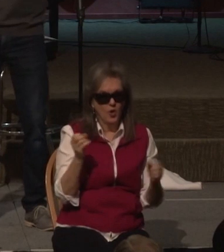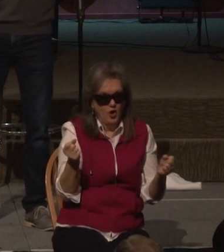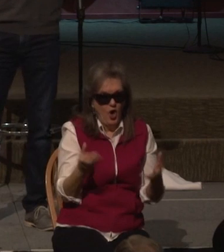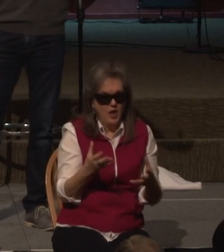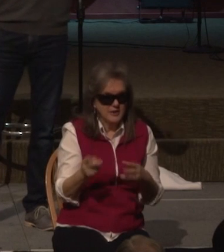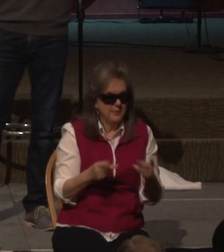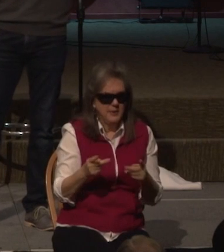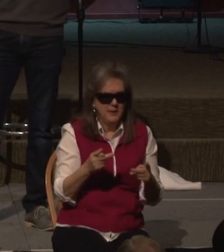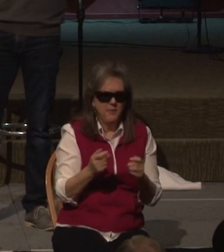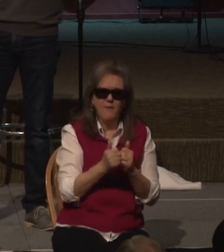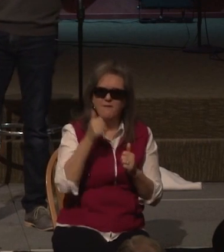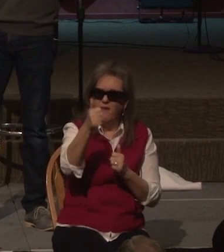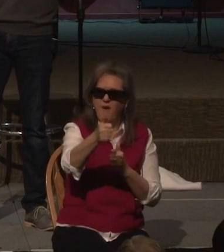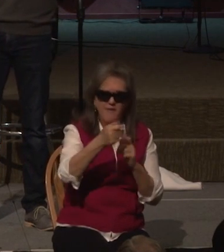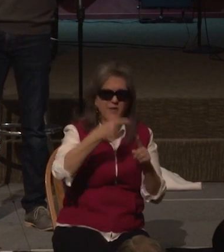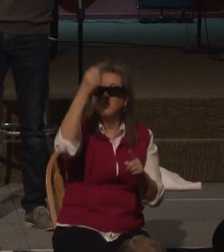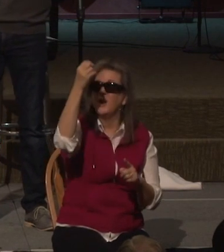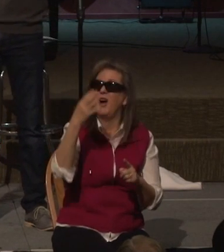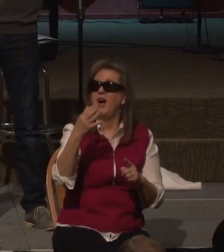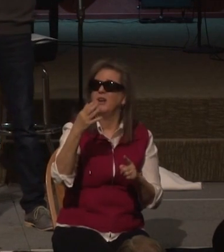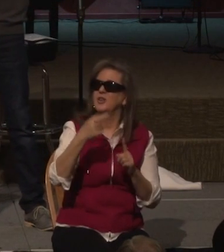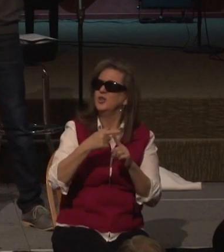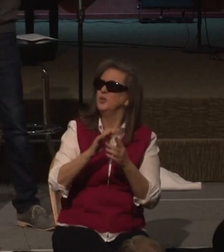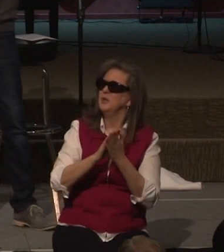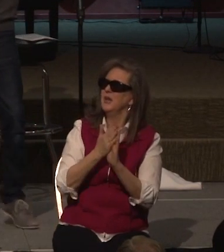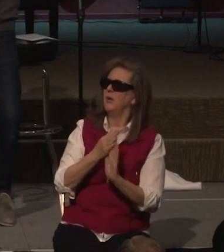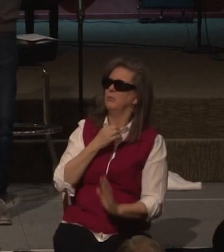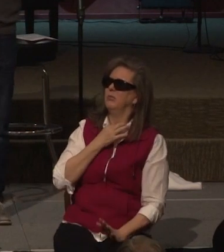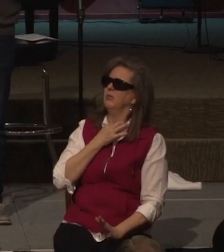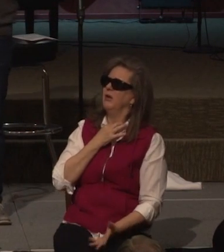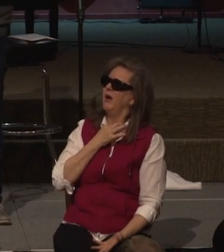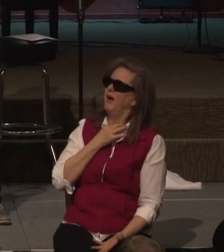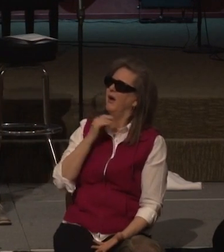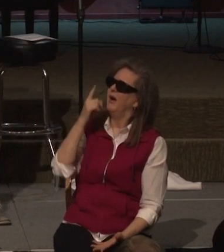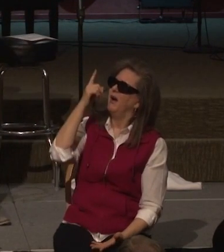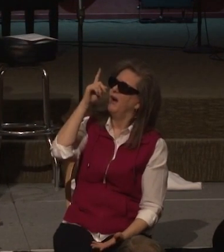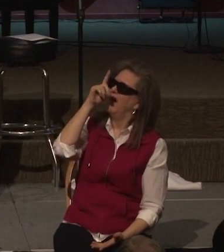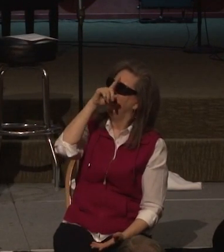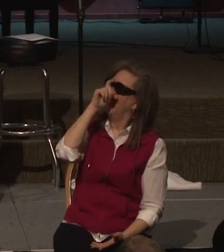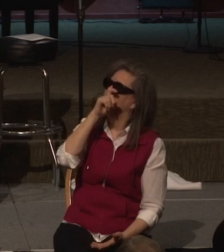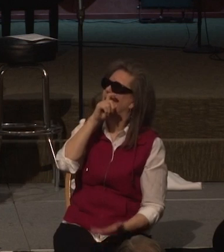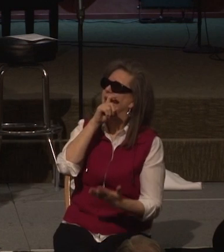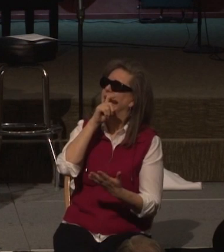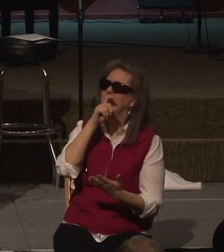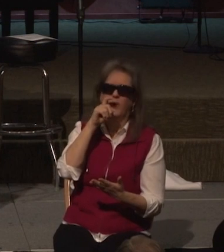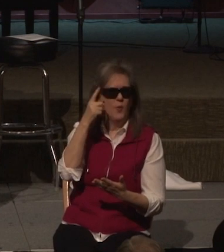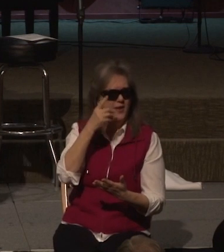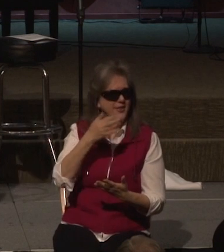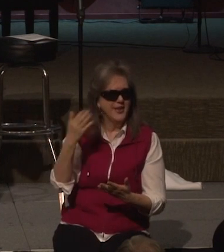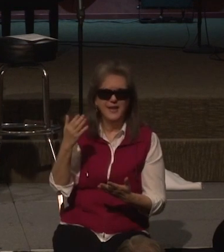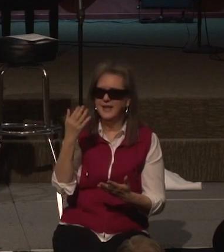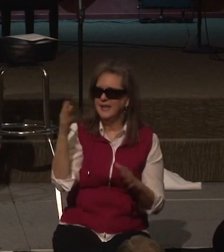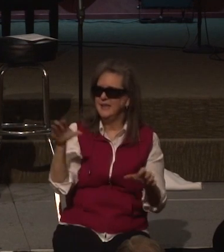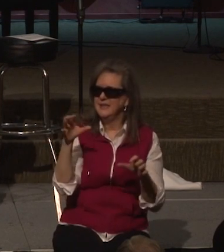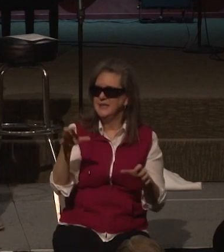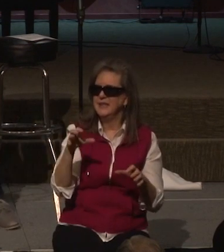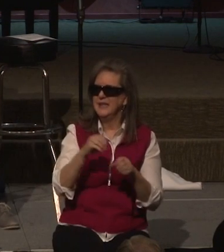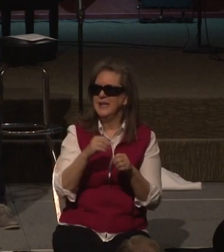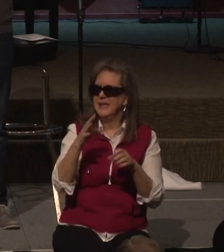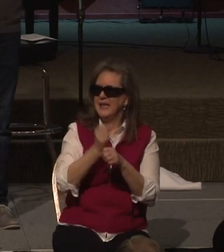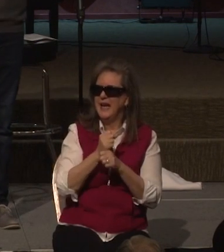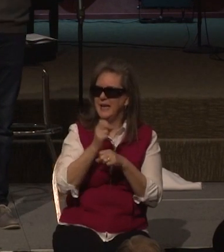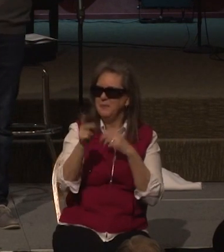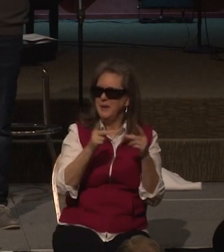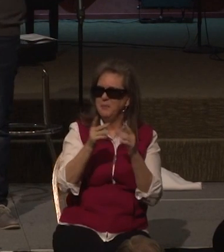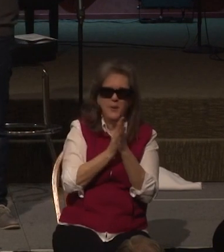people, even people far from God, to be curious. And one of the greatest things that he did in getting people